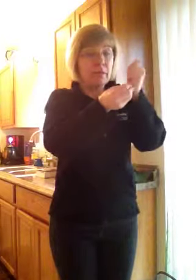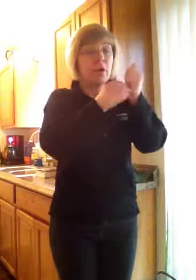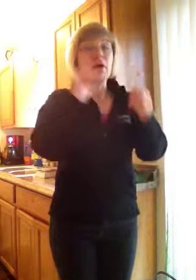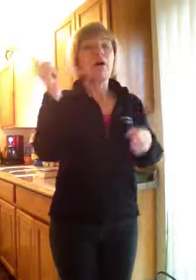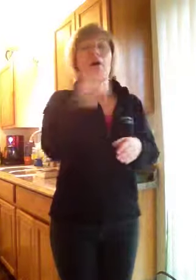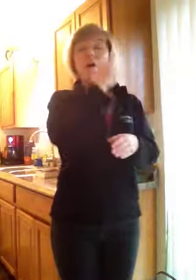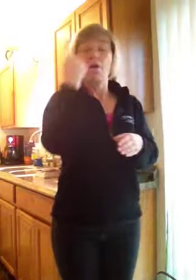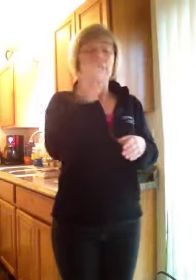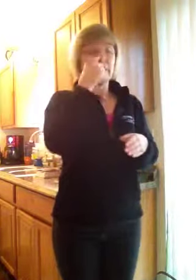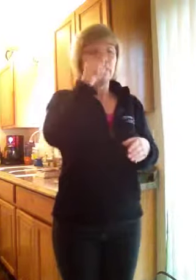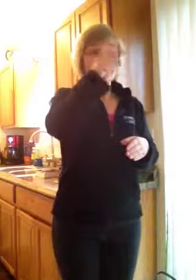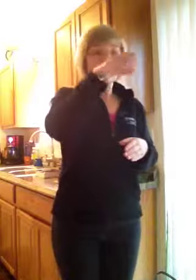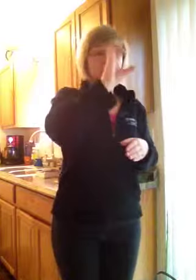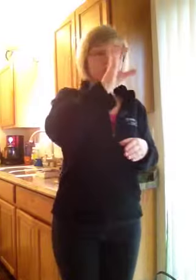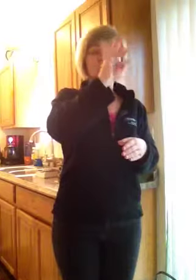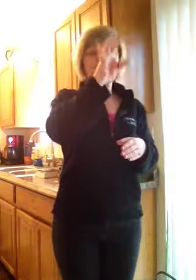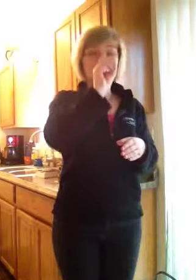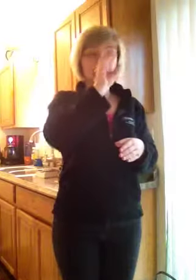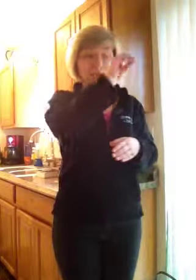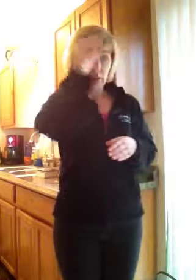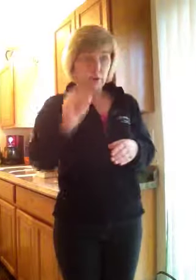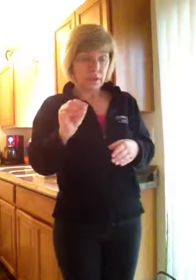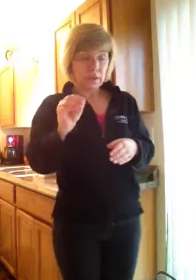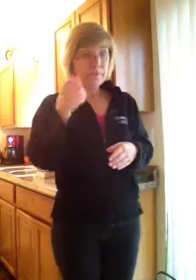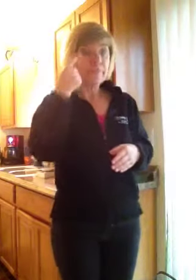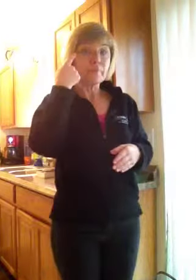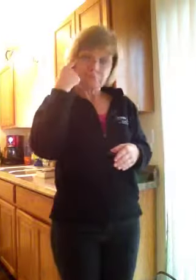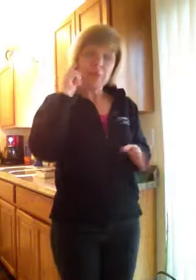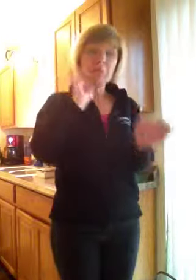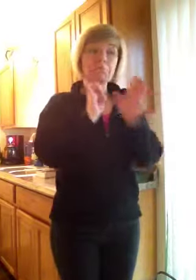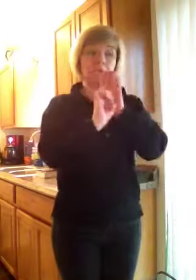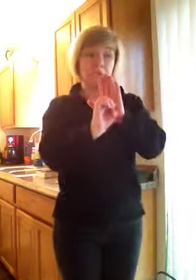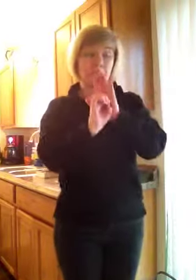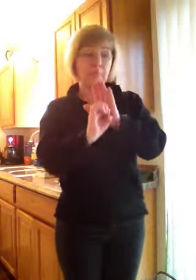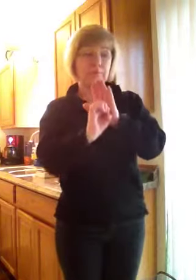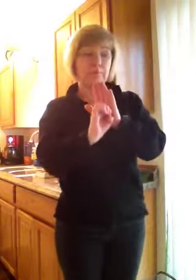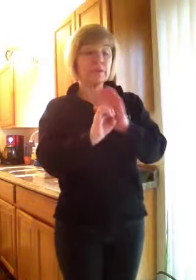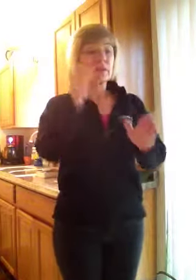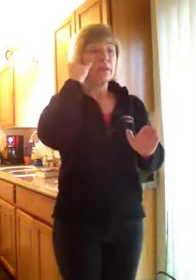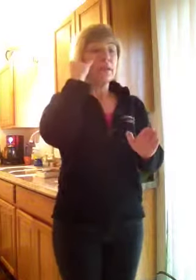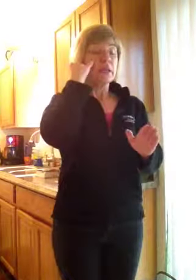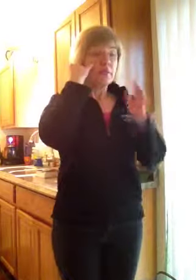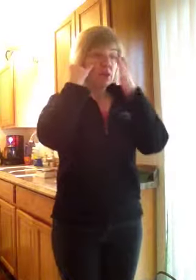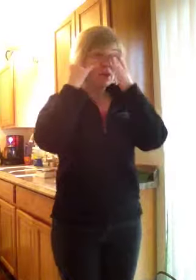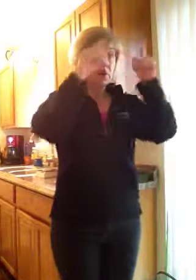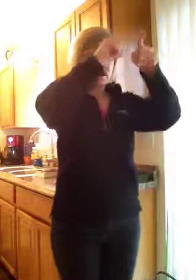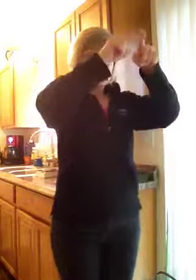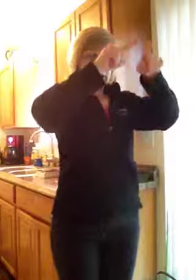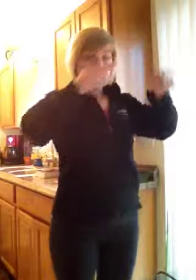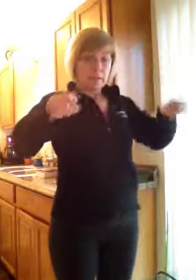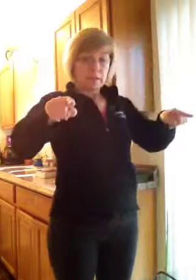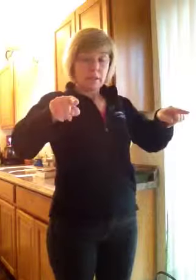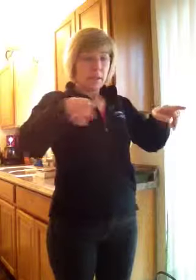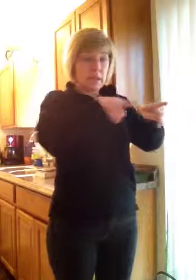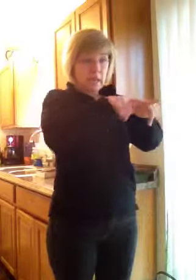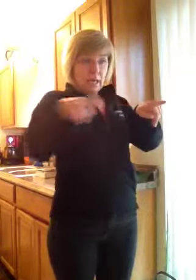example, have a look at this triangle. If we were to take a saw and cut it up into 3 separate angles, and then if we were to